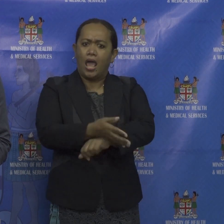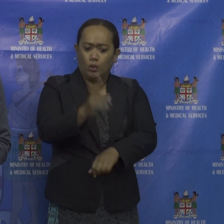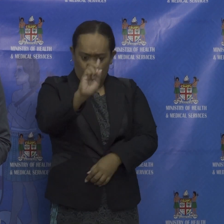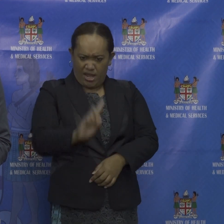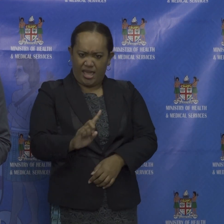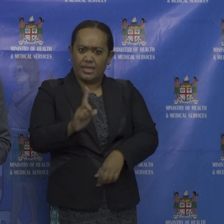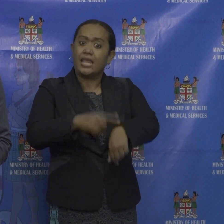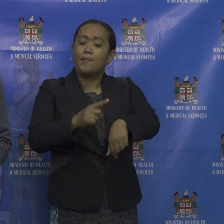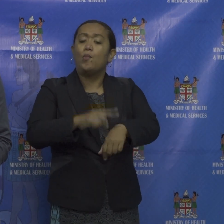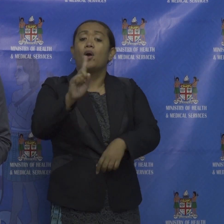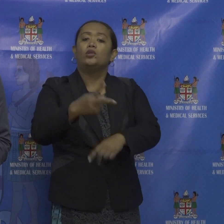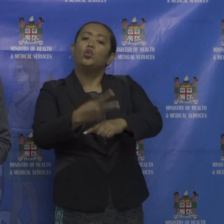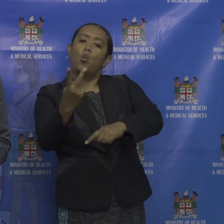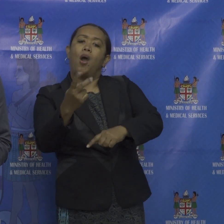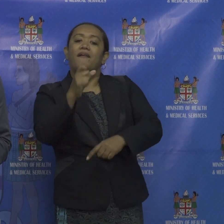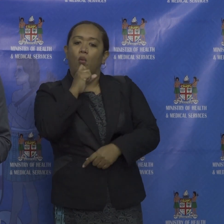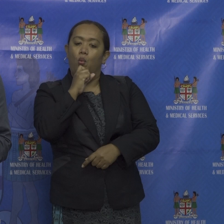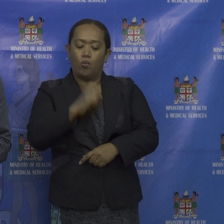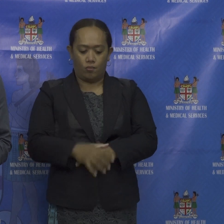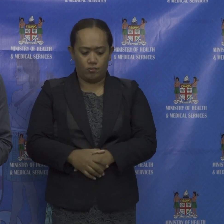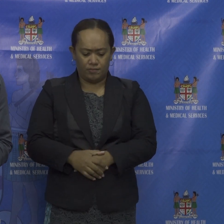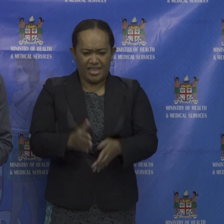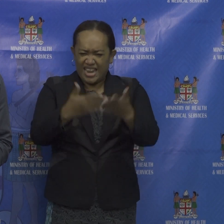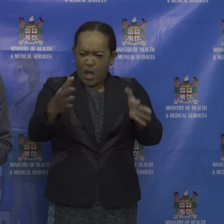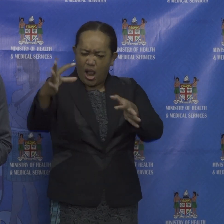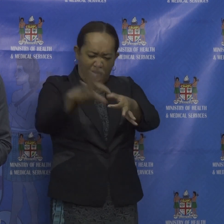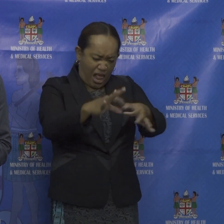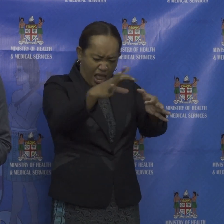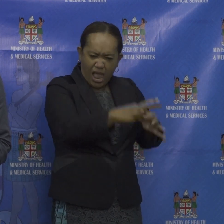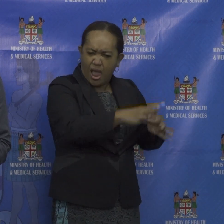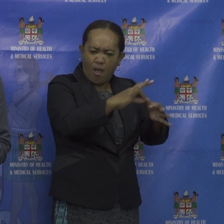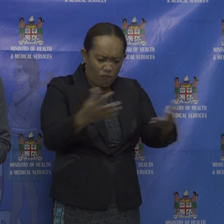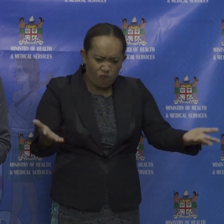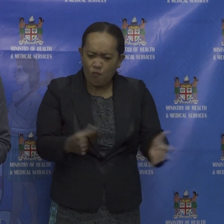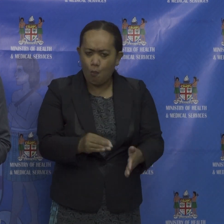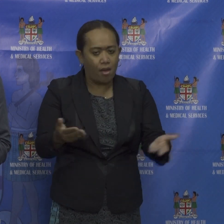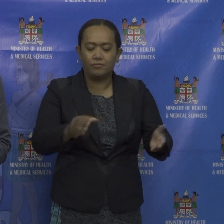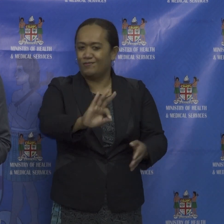sometime after 2 o'clock. And we do not have any clear link to the transmission of either case at the moment.